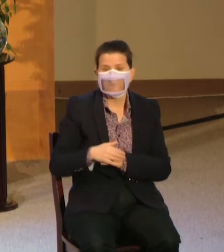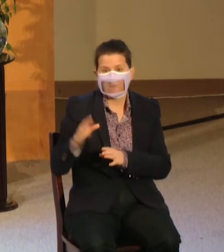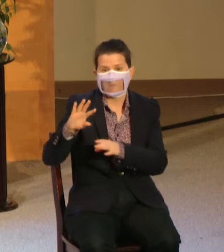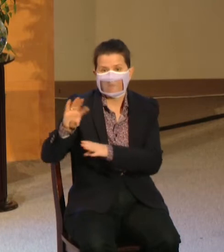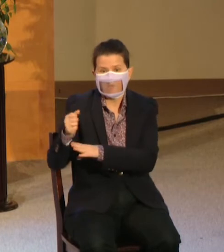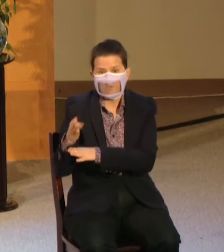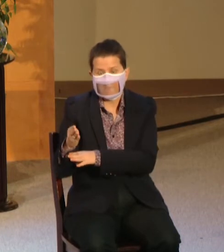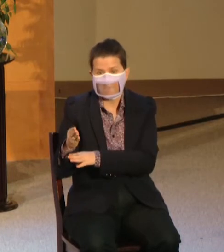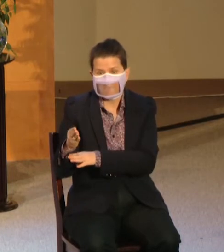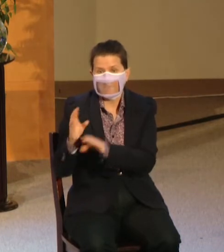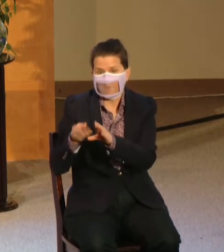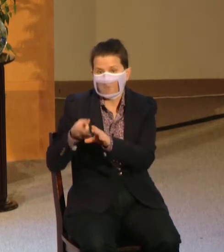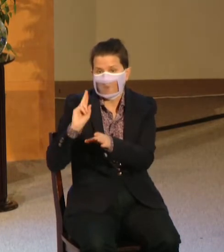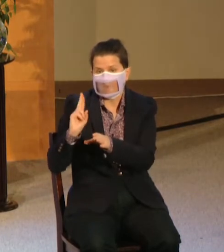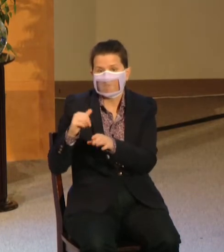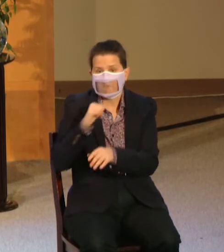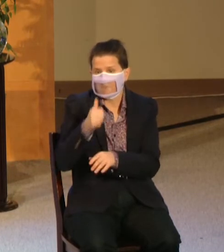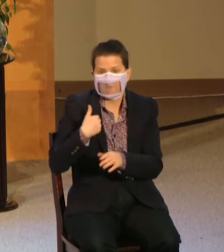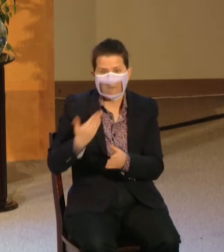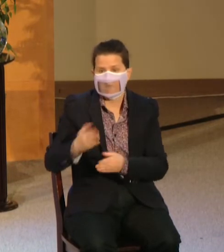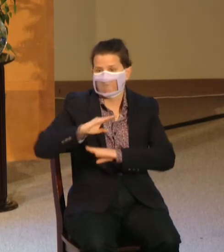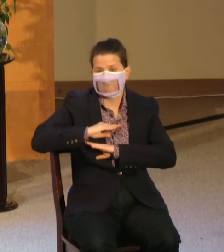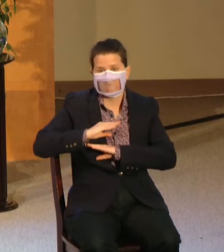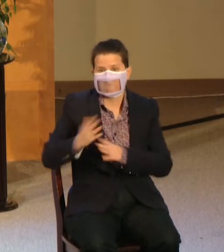that wasn't bringing her joy and fulfilling her anymore.